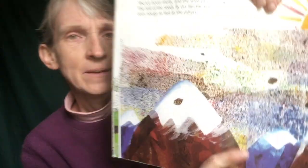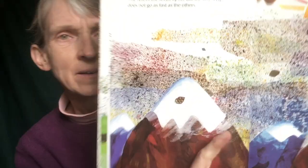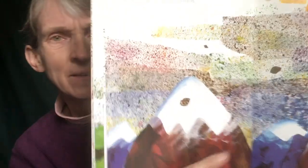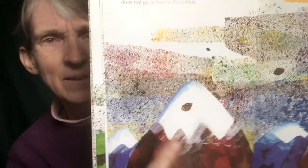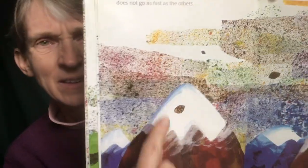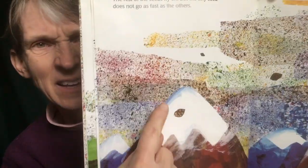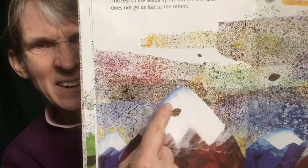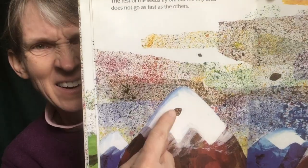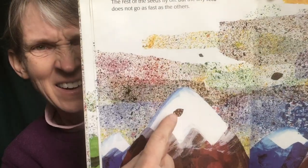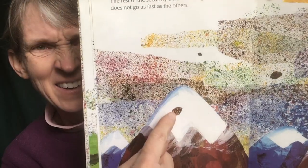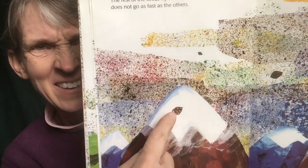Right there.